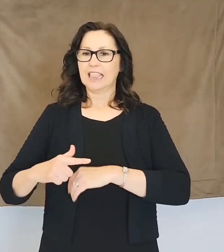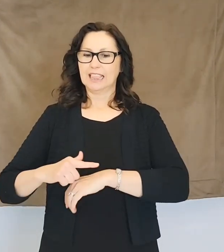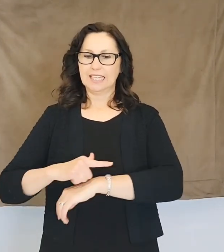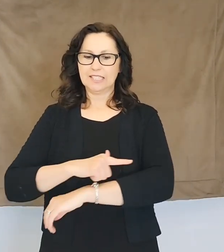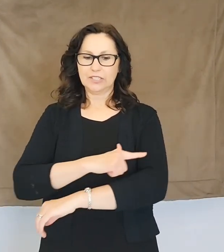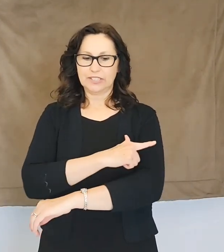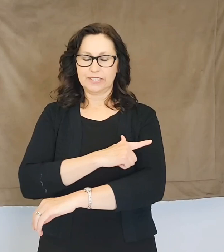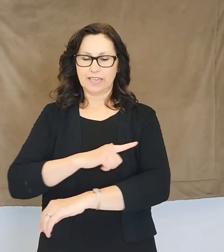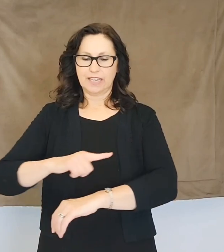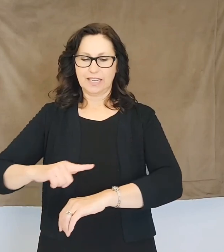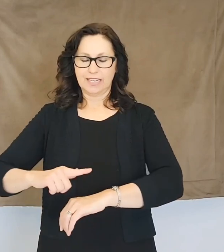Lizard.